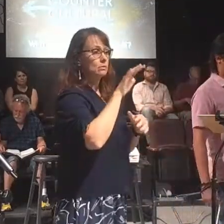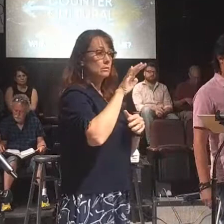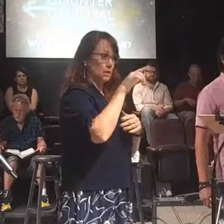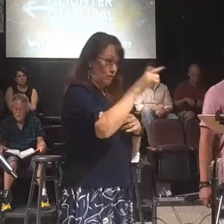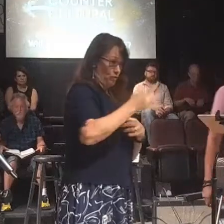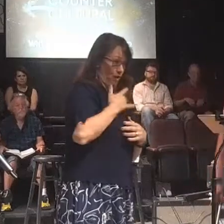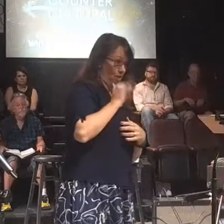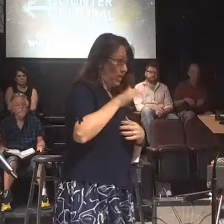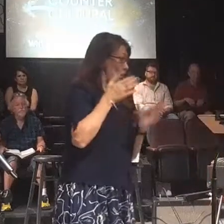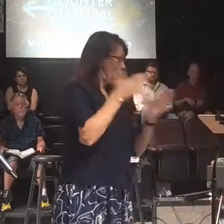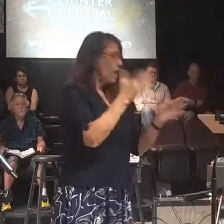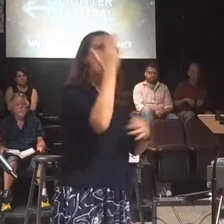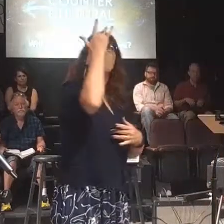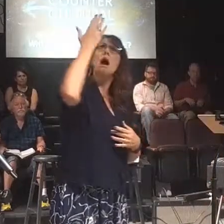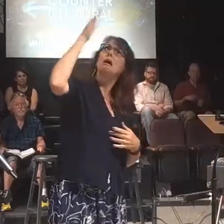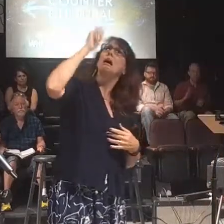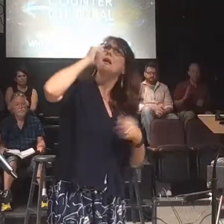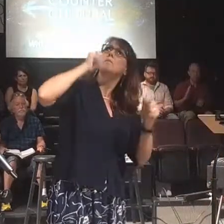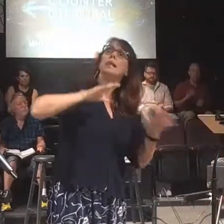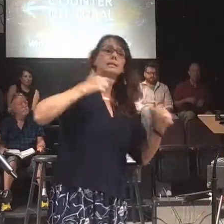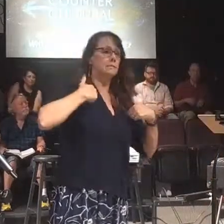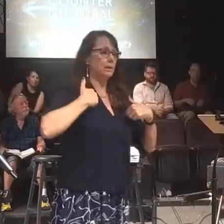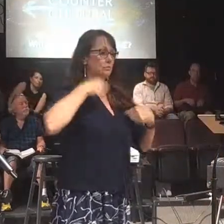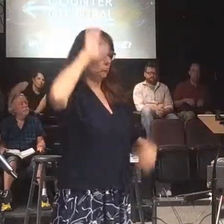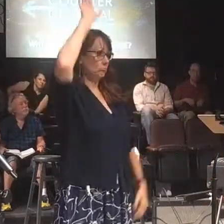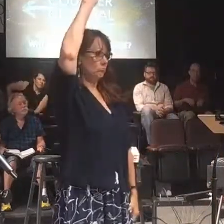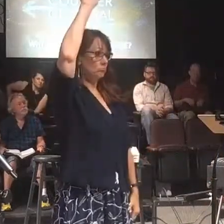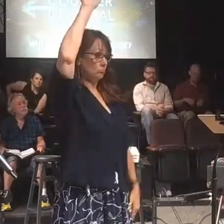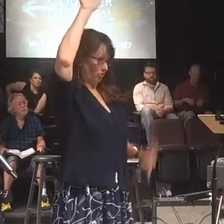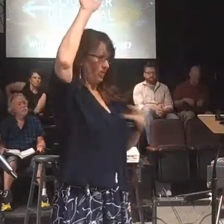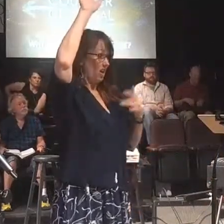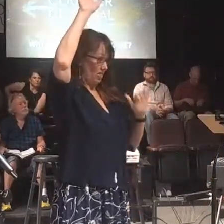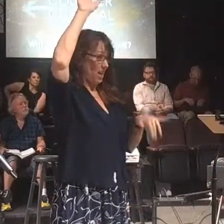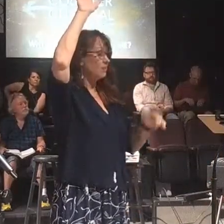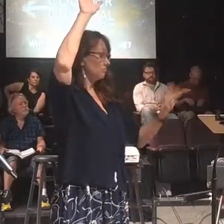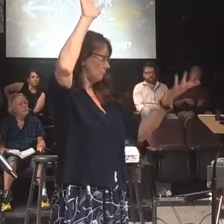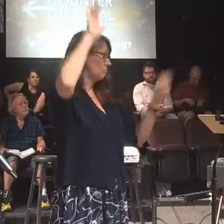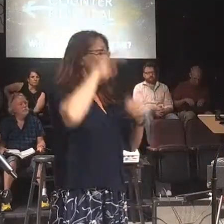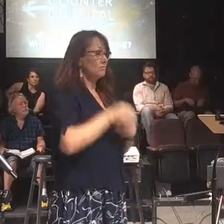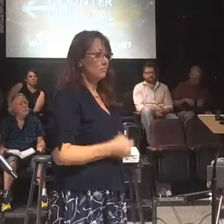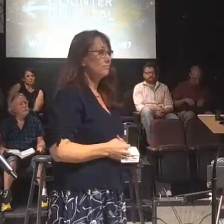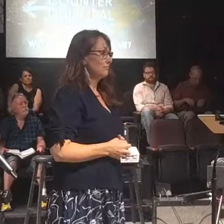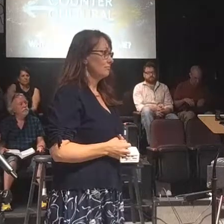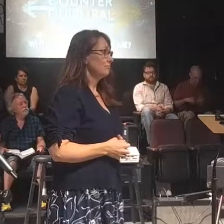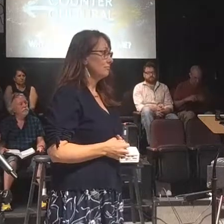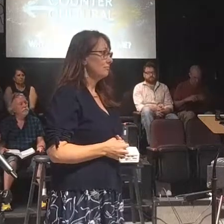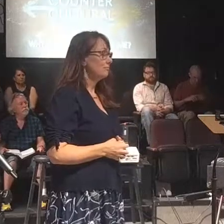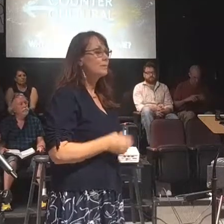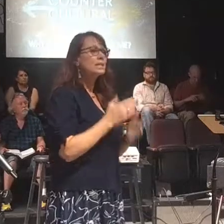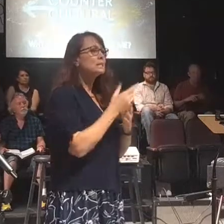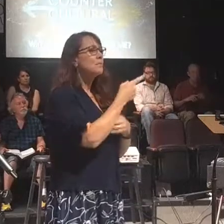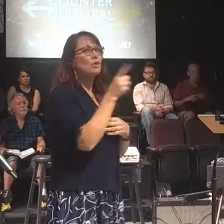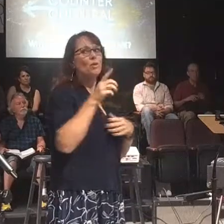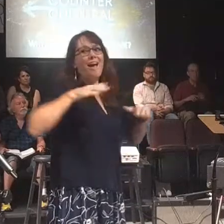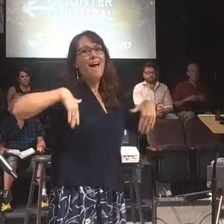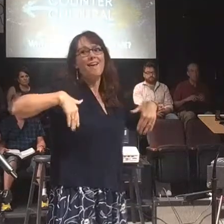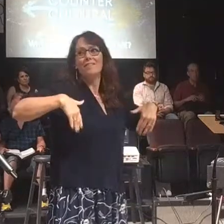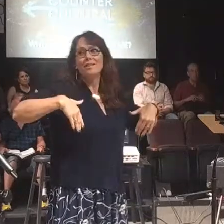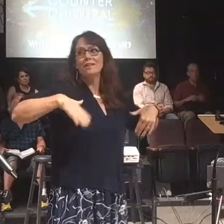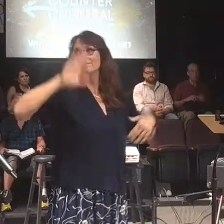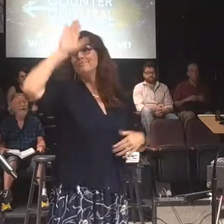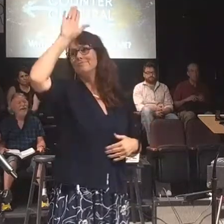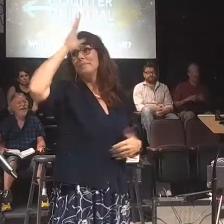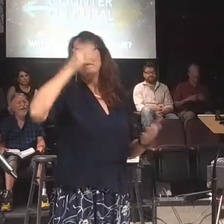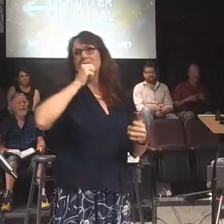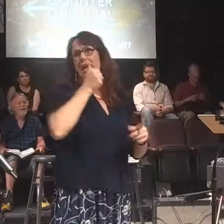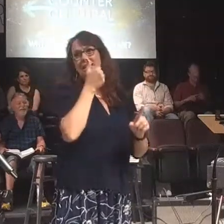can you raise your hands? Okay, so like this, you have this silent, And those of you who haven't raised your hands, you're not self-aware enough.